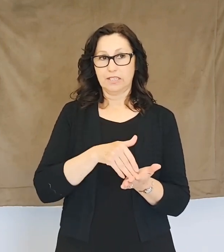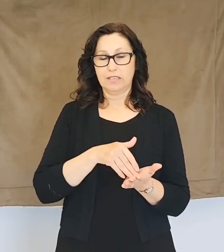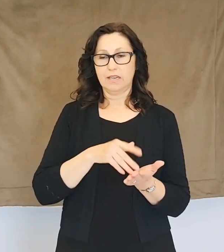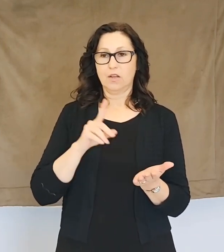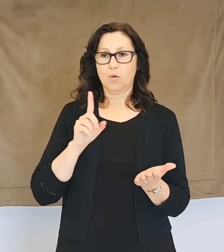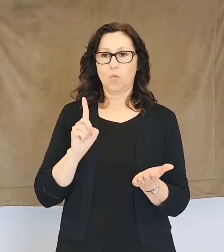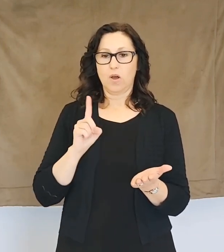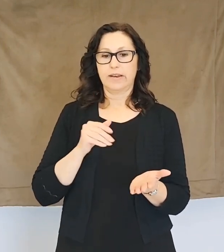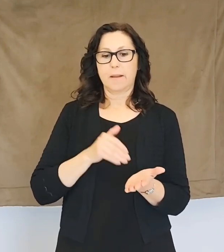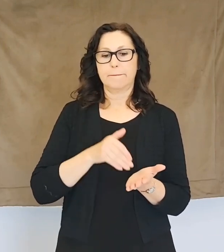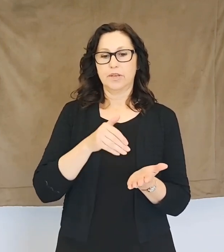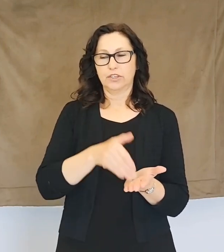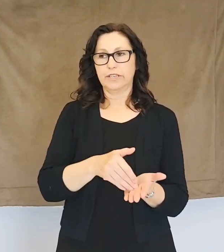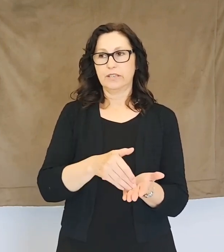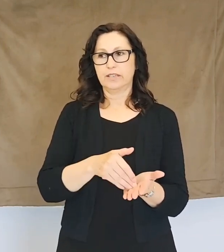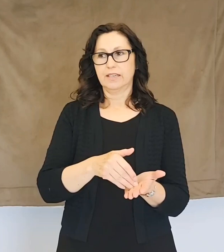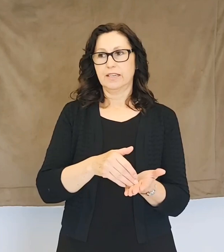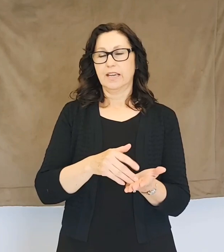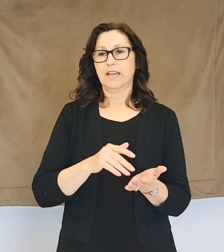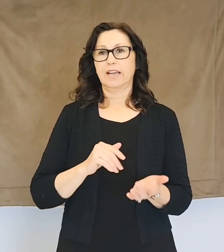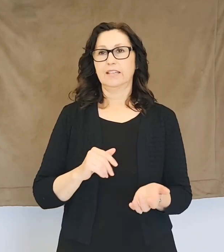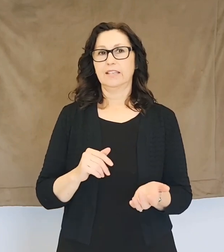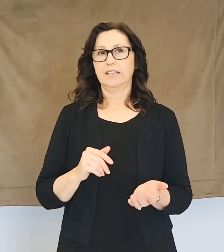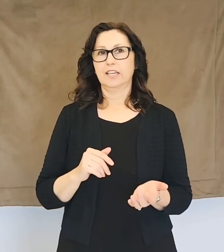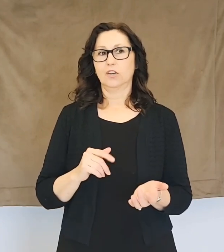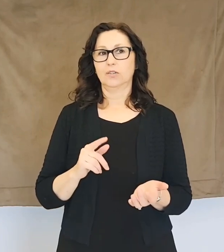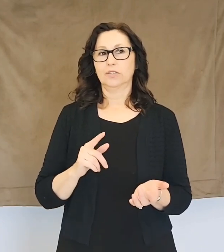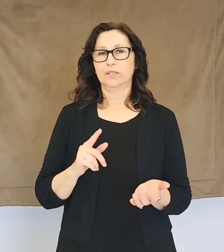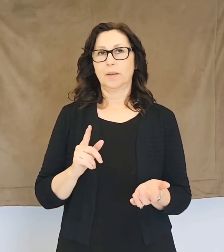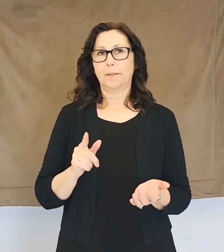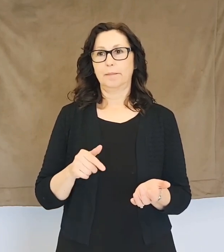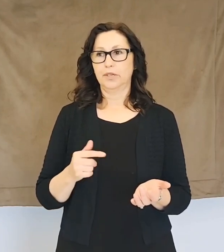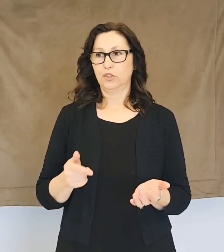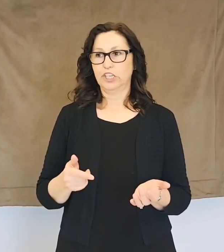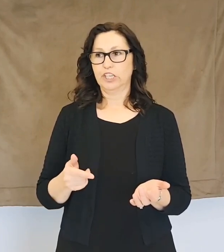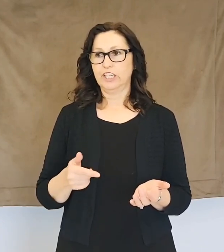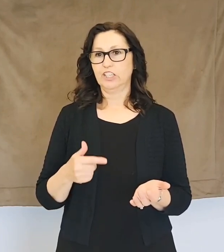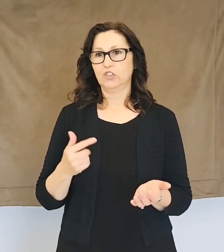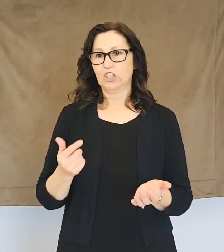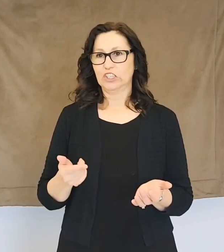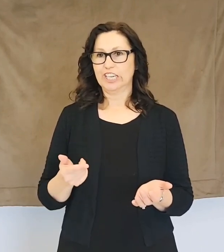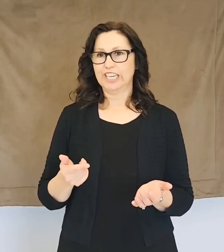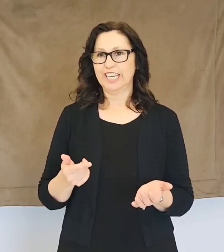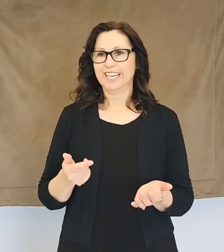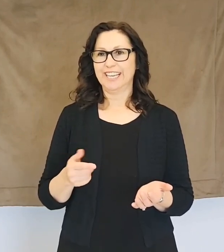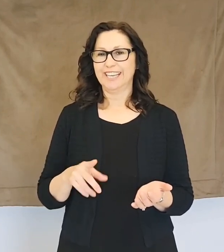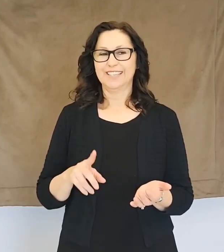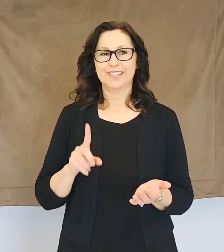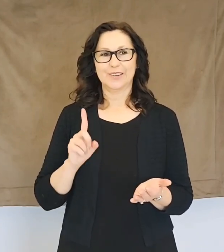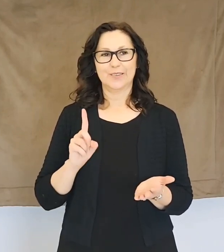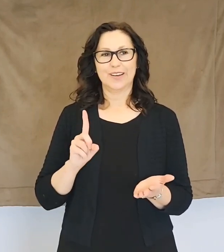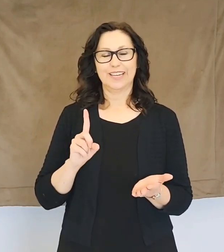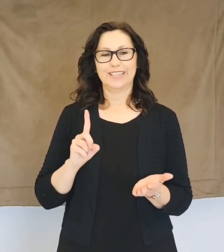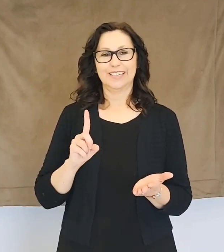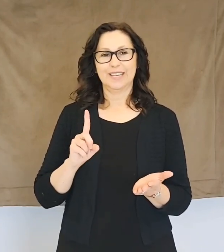1,000. 1,000,000, and then it goes billion, trillion. So